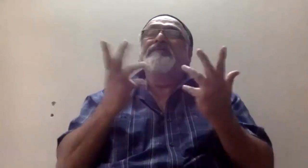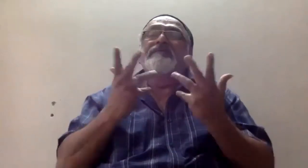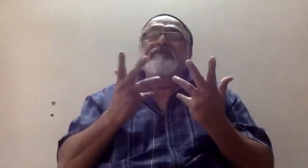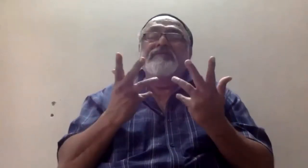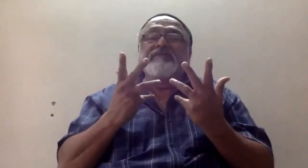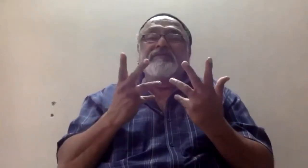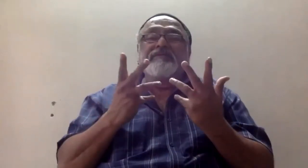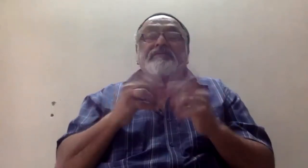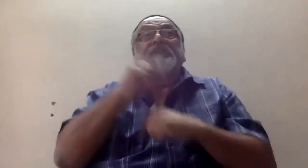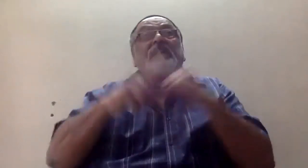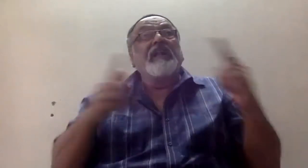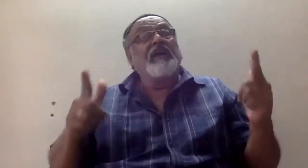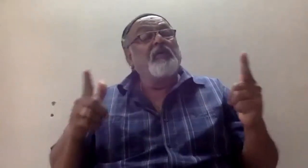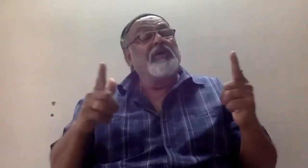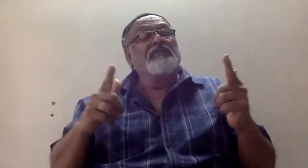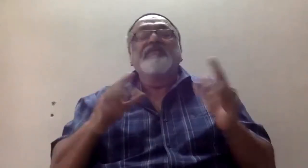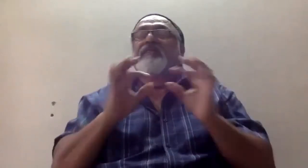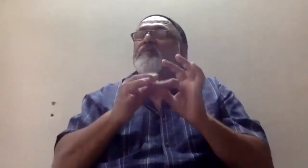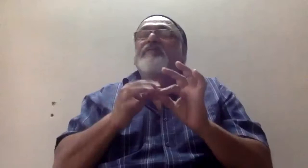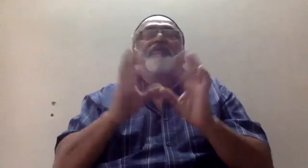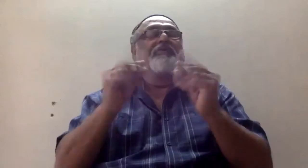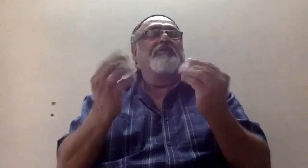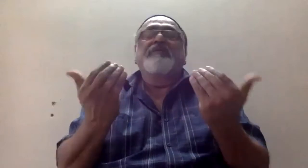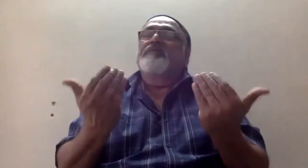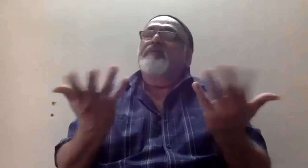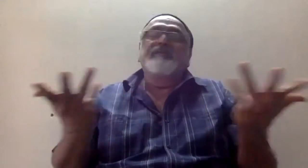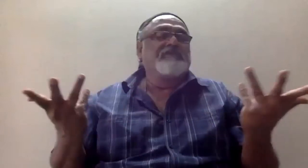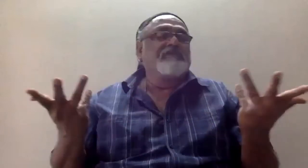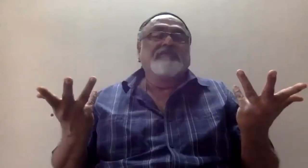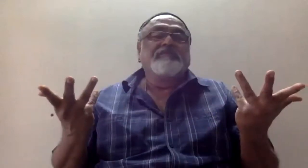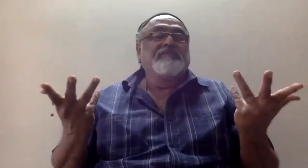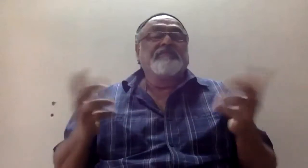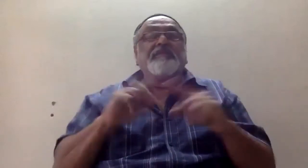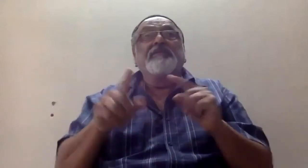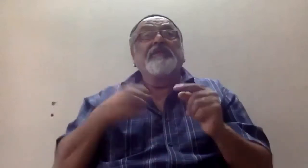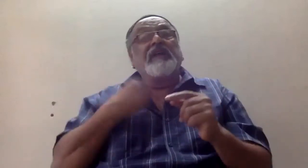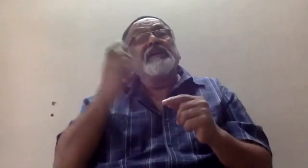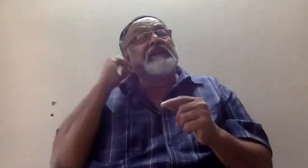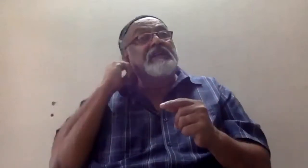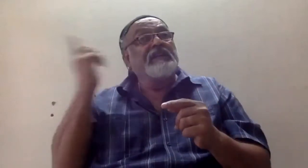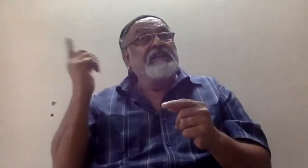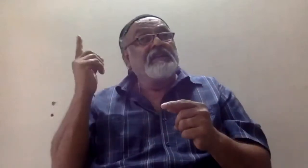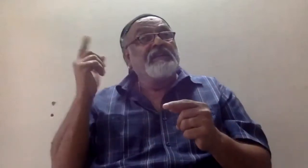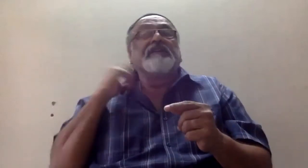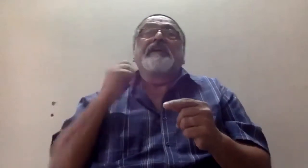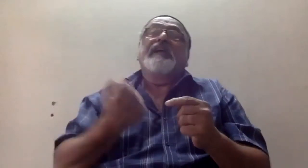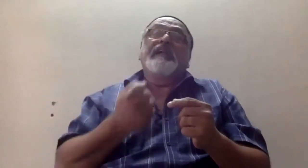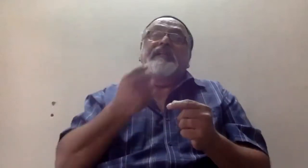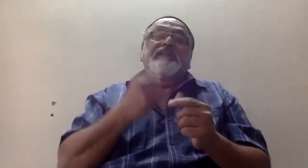language interpretation isn't still available. But yes, you could hear the people who are not deaf probably could hear